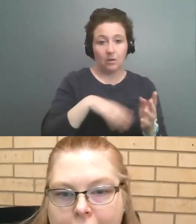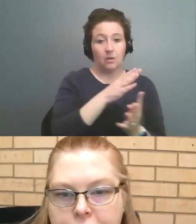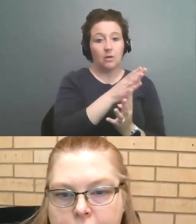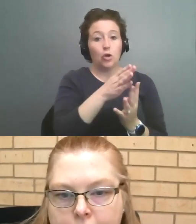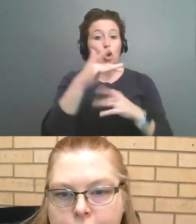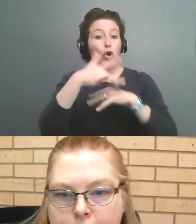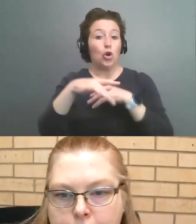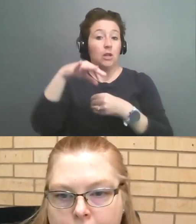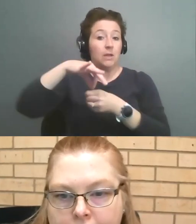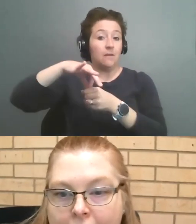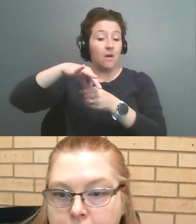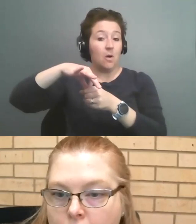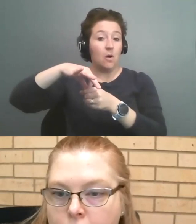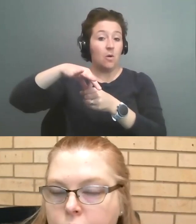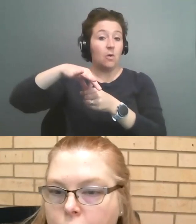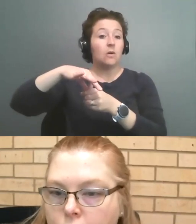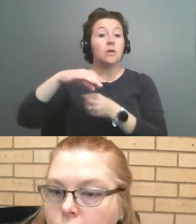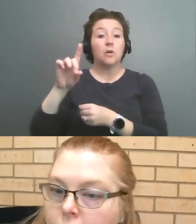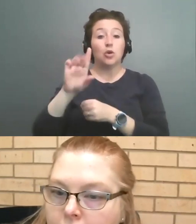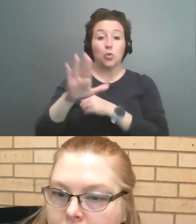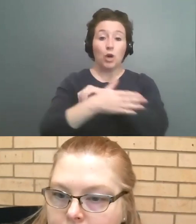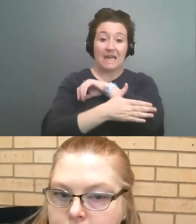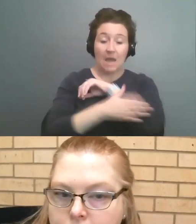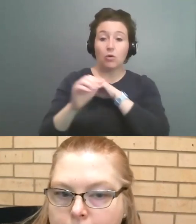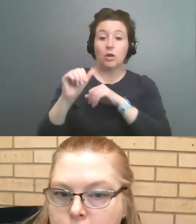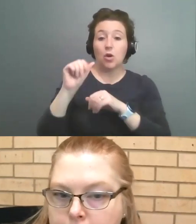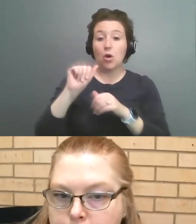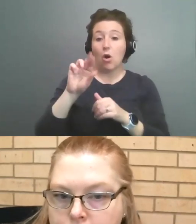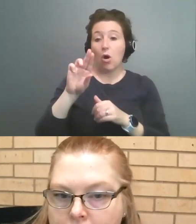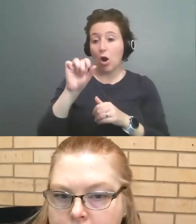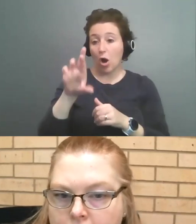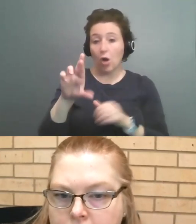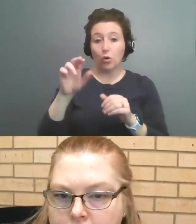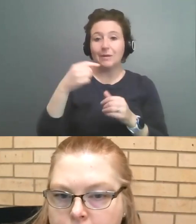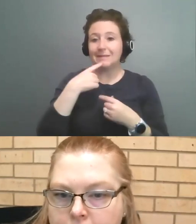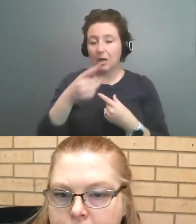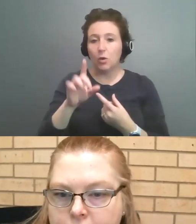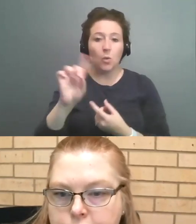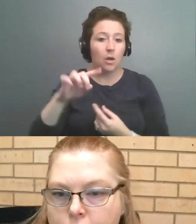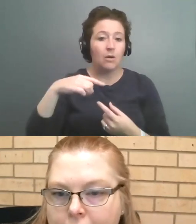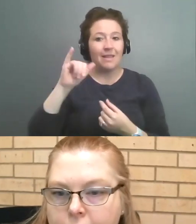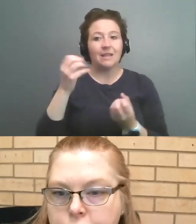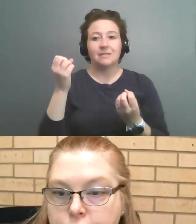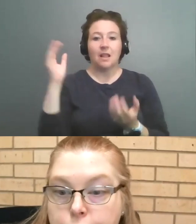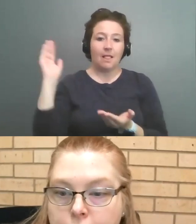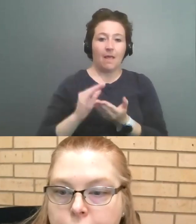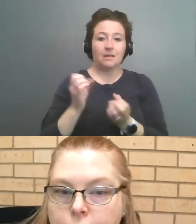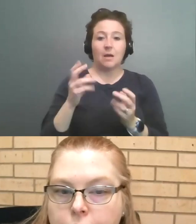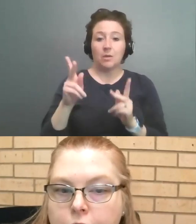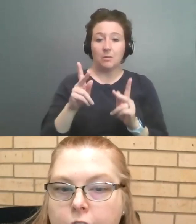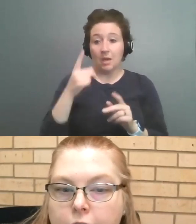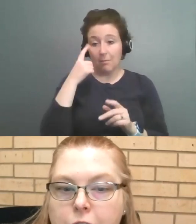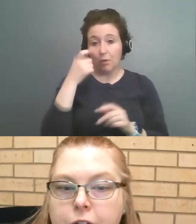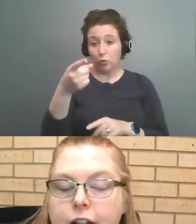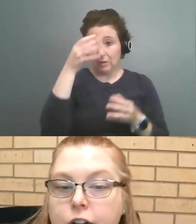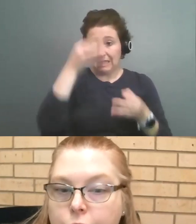at a location identified by your county auditor or clerk limits the number of people you come in contact with, and since you are allowed to choose when you